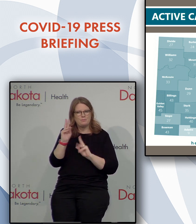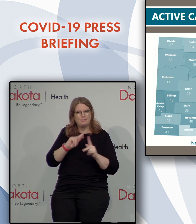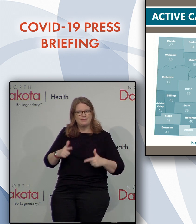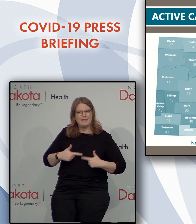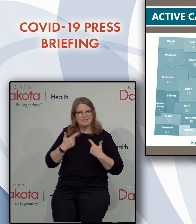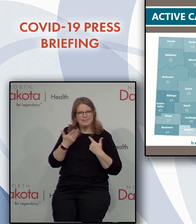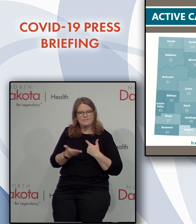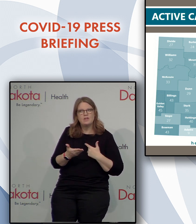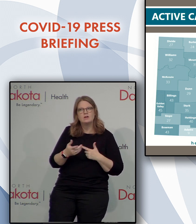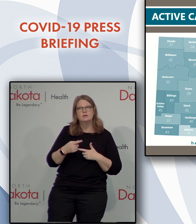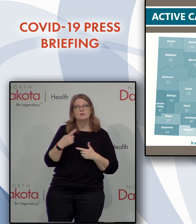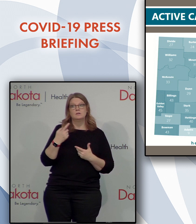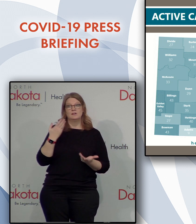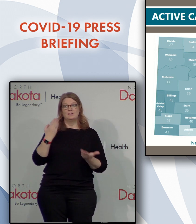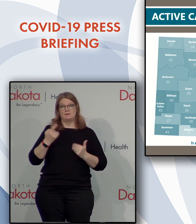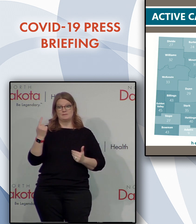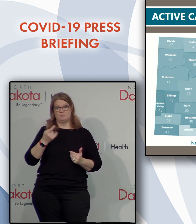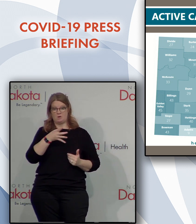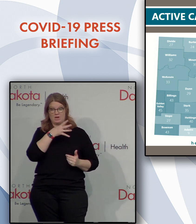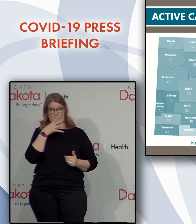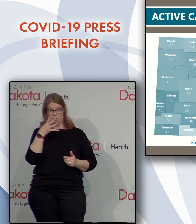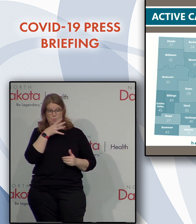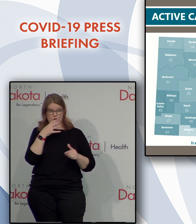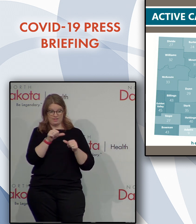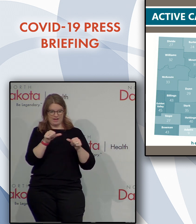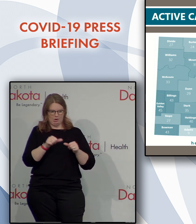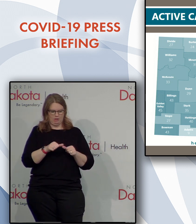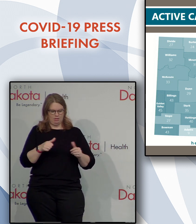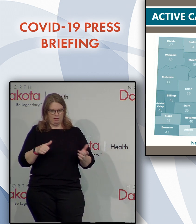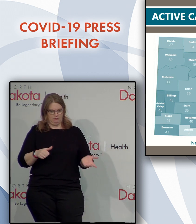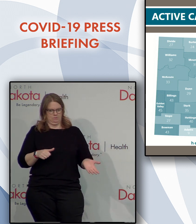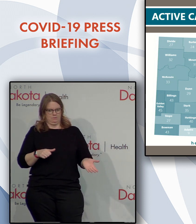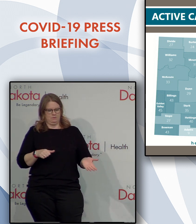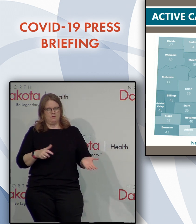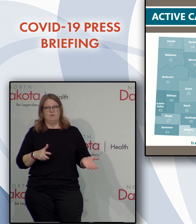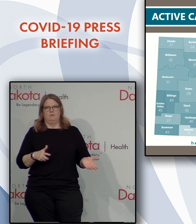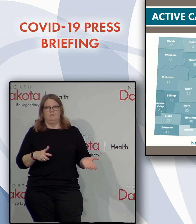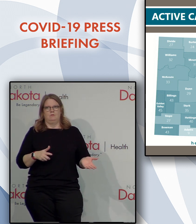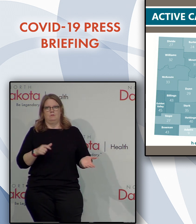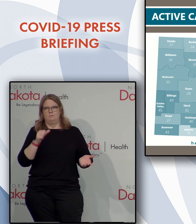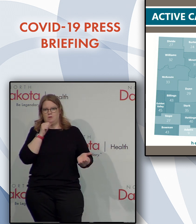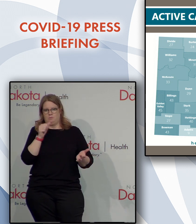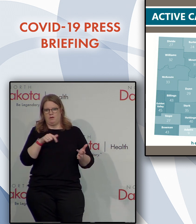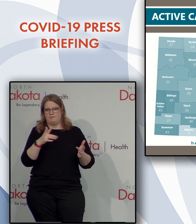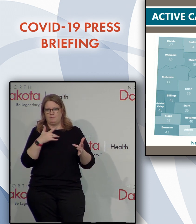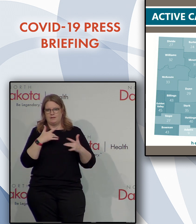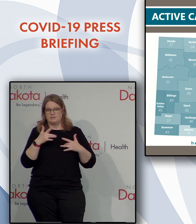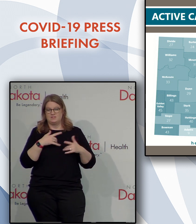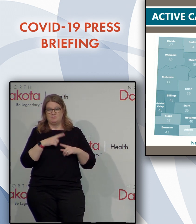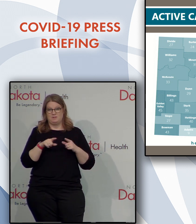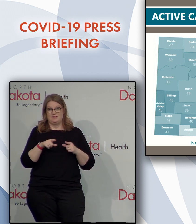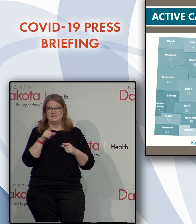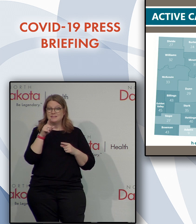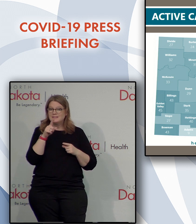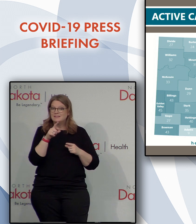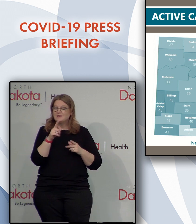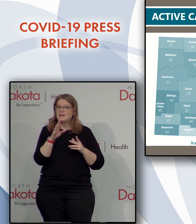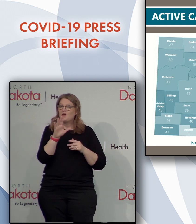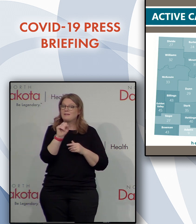may cause someone in a rural area to say, gee, we don't have to worry about it. But again, when we look at cases